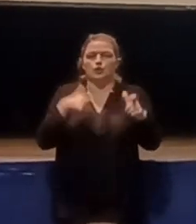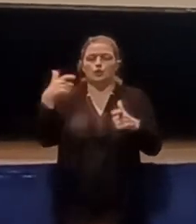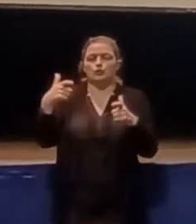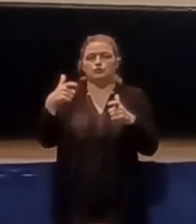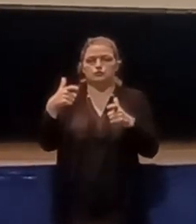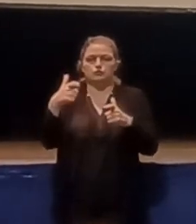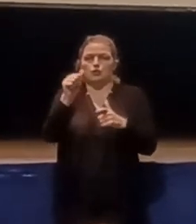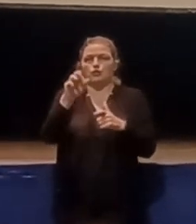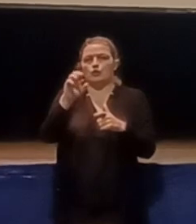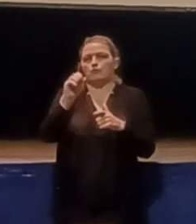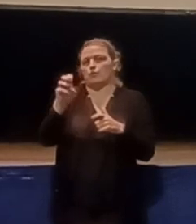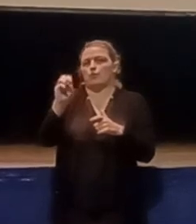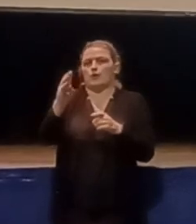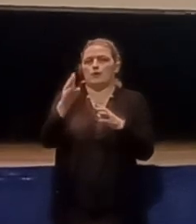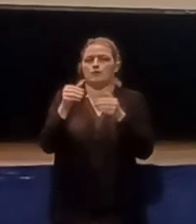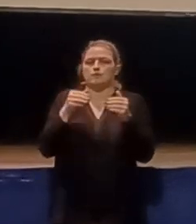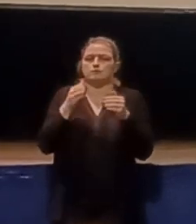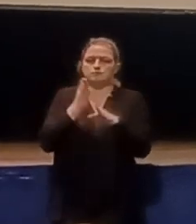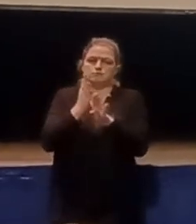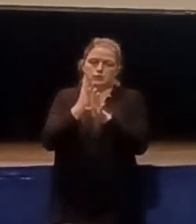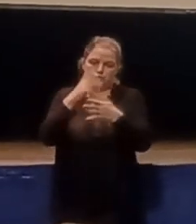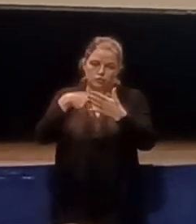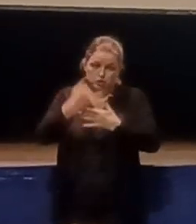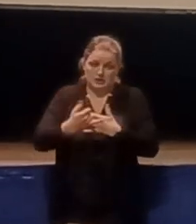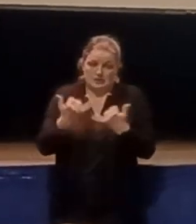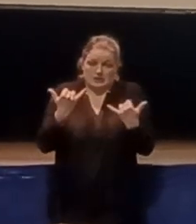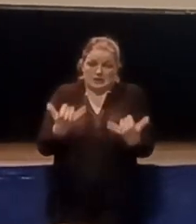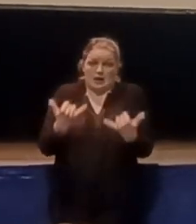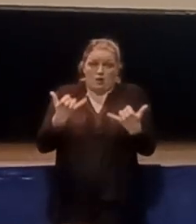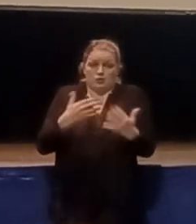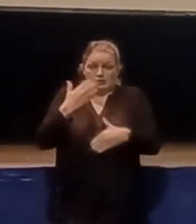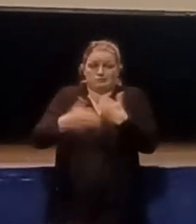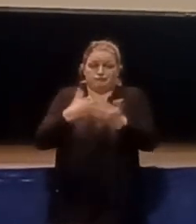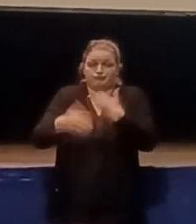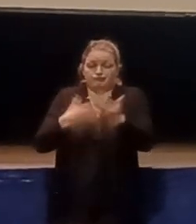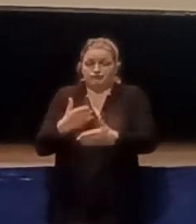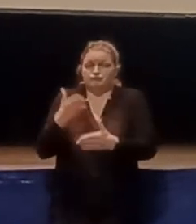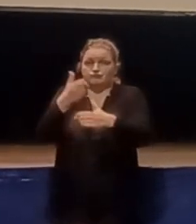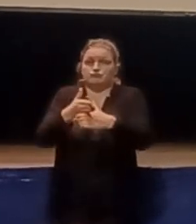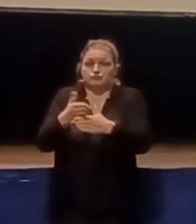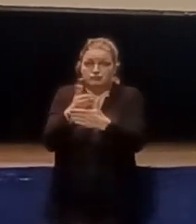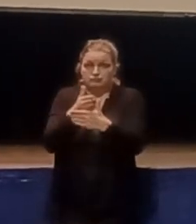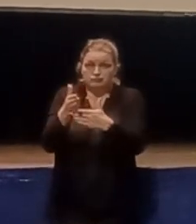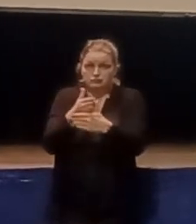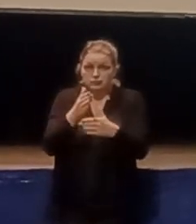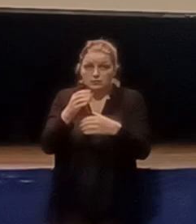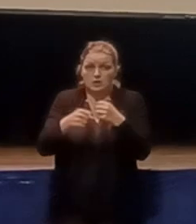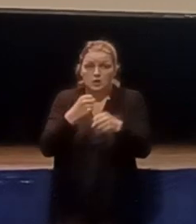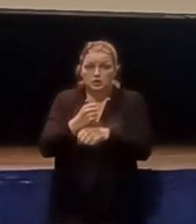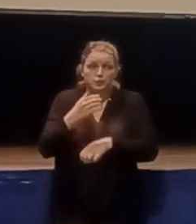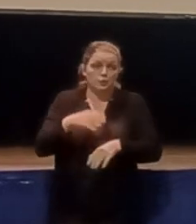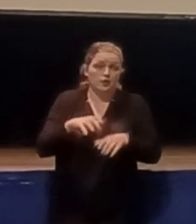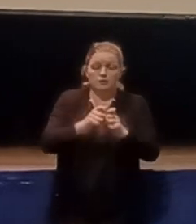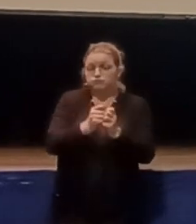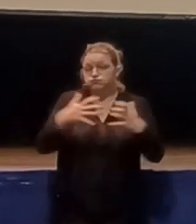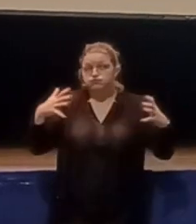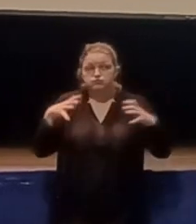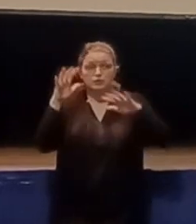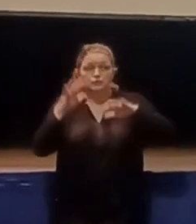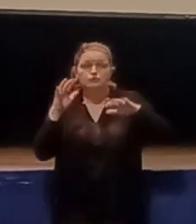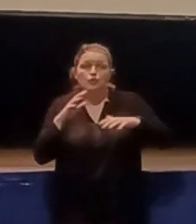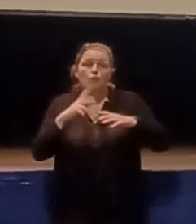bus project. In the intervening years, as we've developed out and evolved our snow program, as we've added